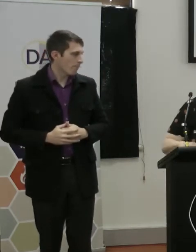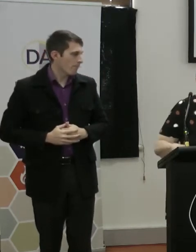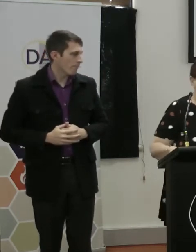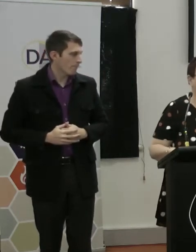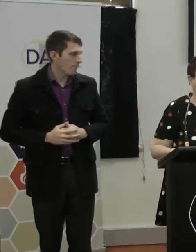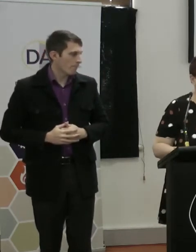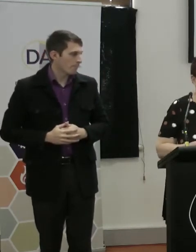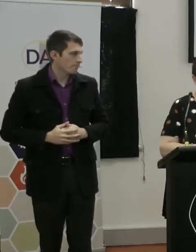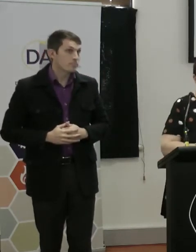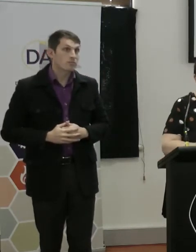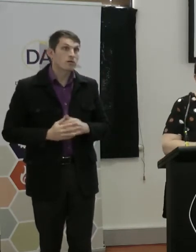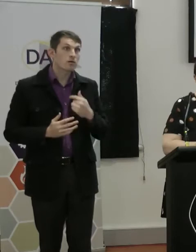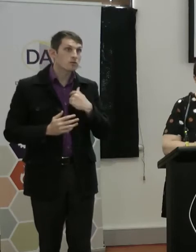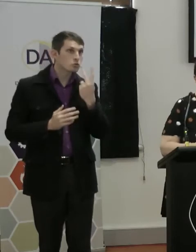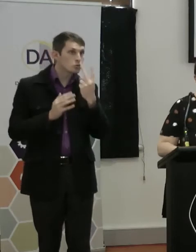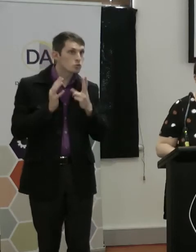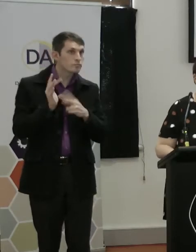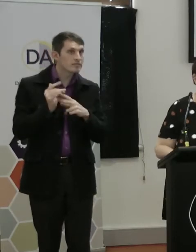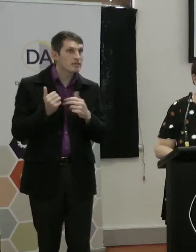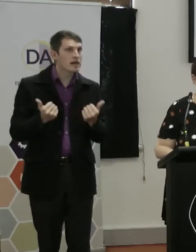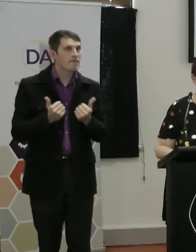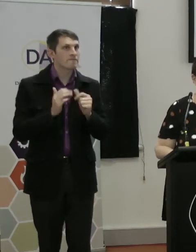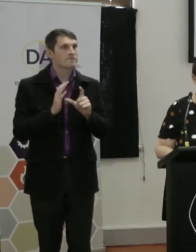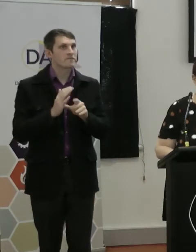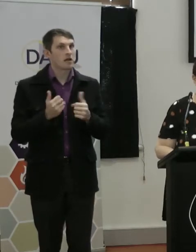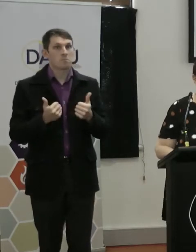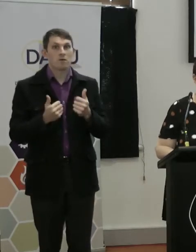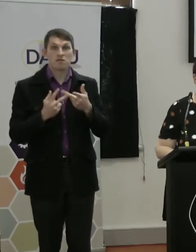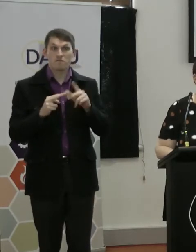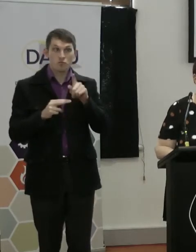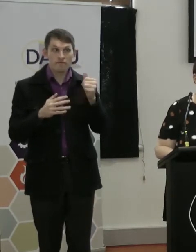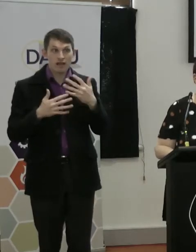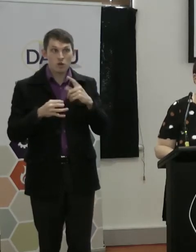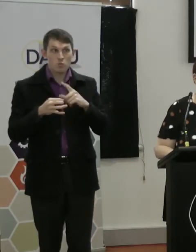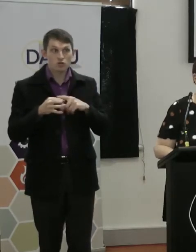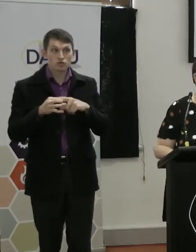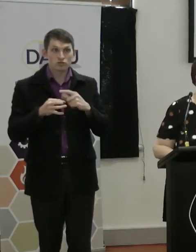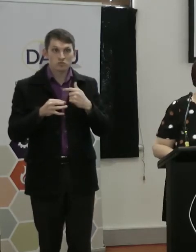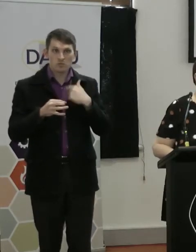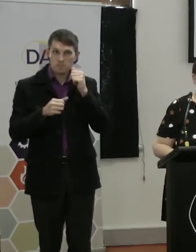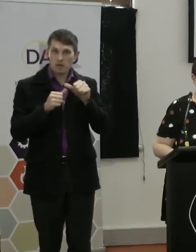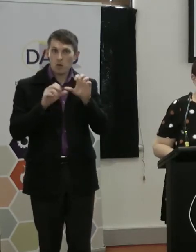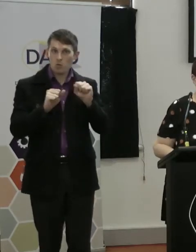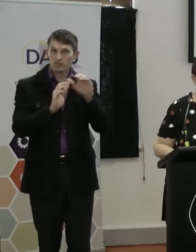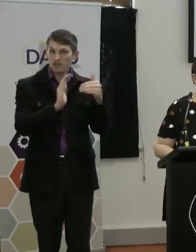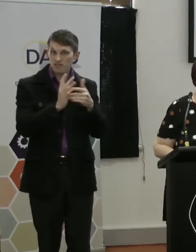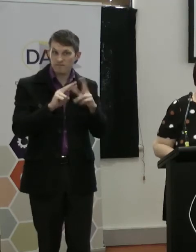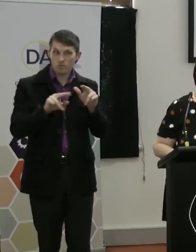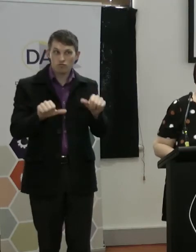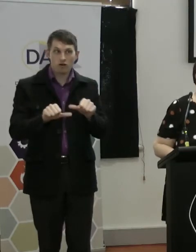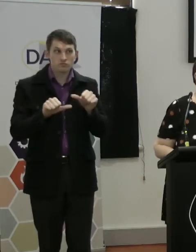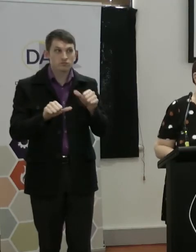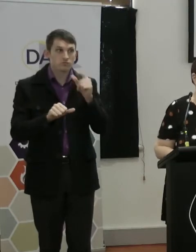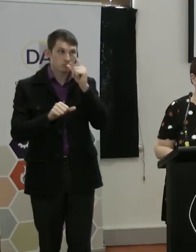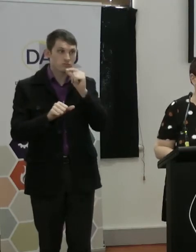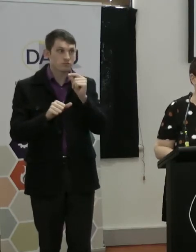And 2 minutes before time. So if you've got any questions, we might leave them to the end of the presentation, if that's okay, so we could address